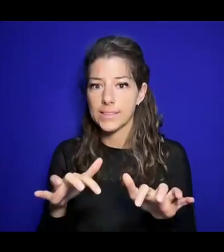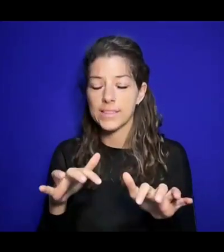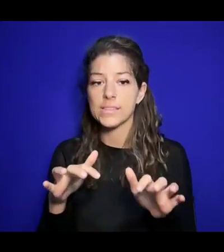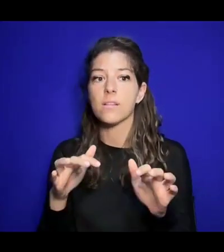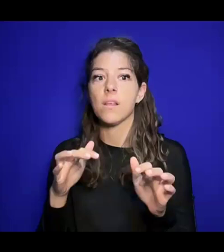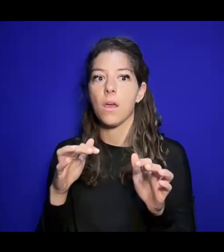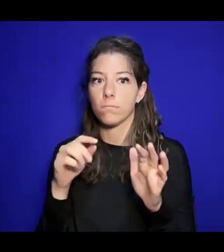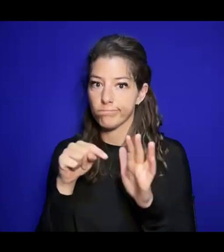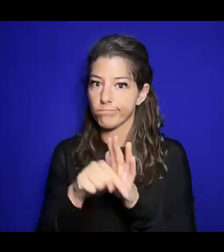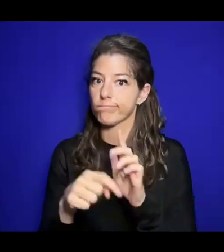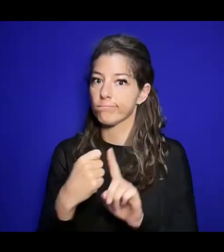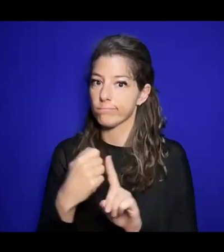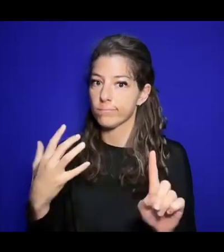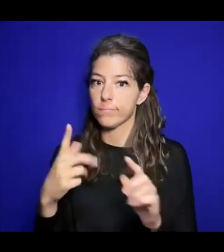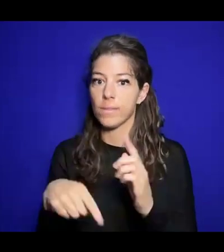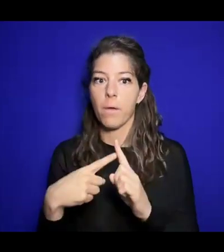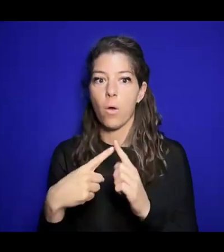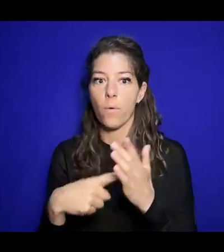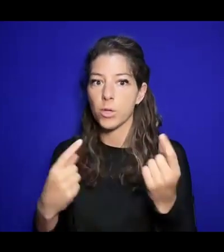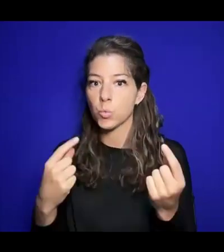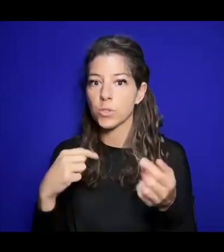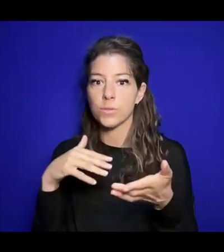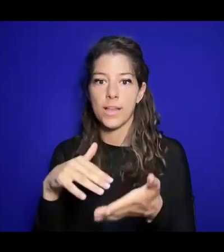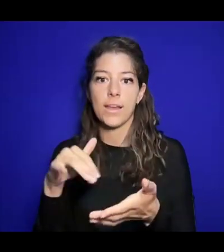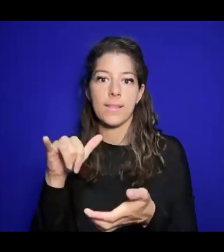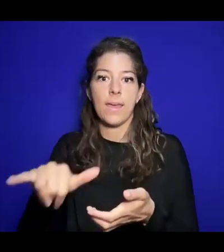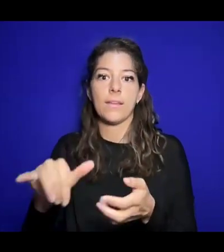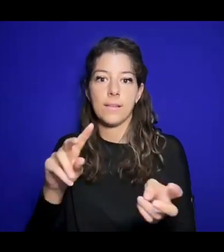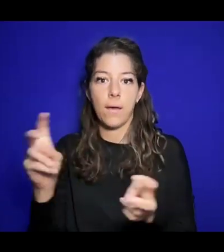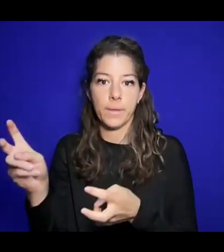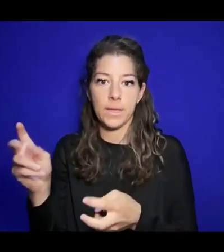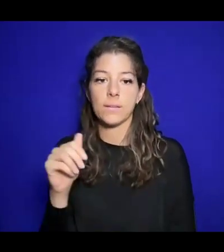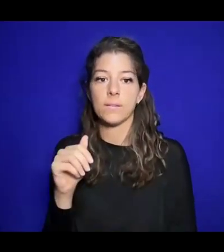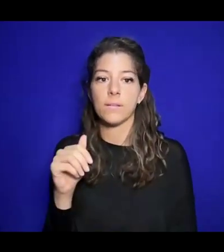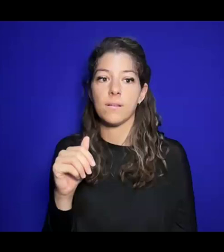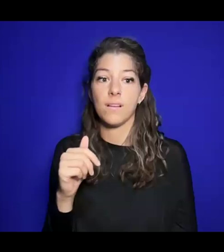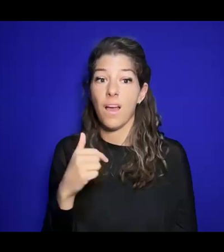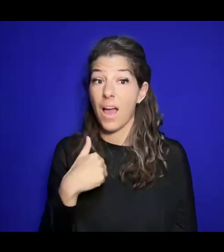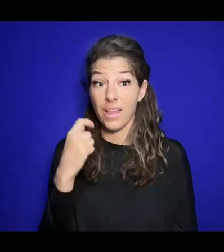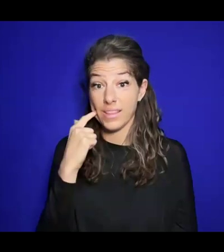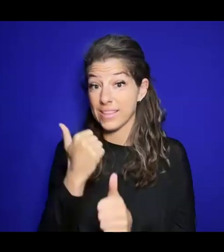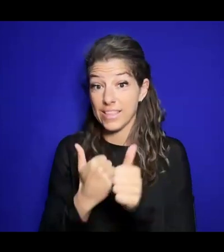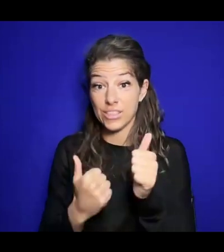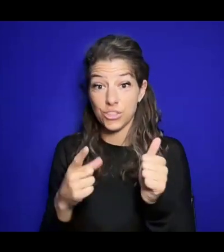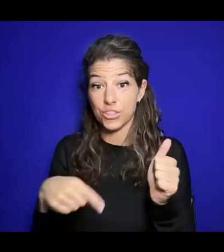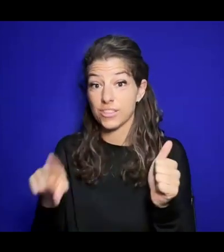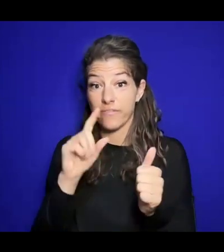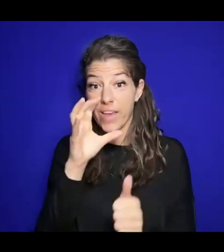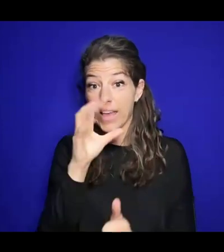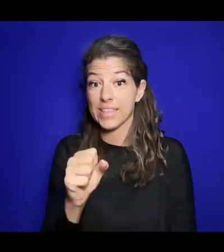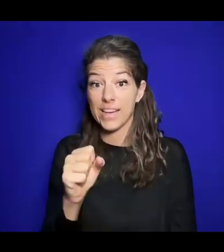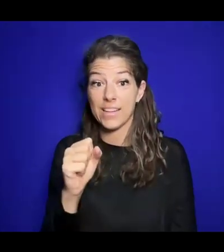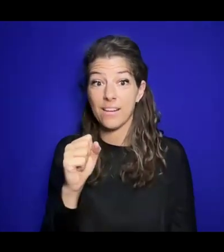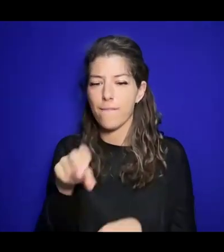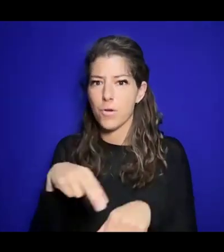in depth about what they're doing to study that particular topic. I find each and every one fascinating because,